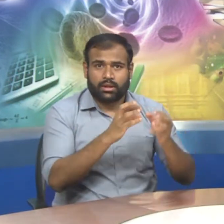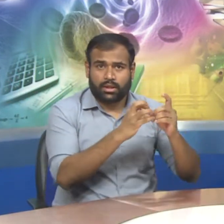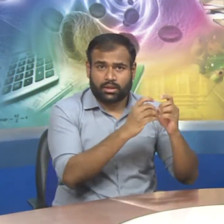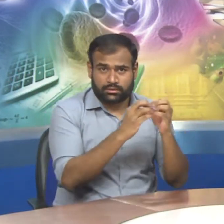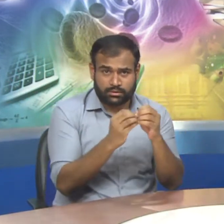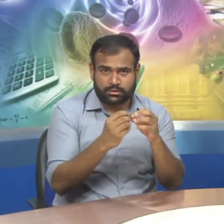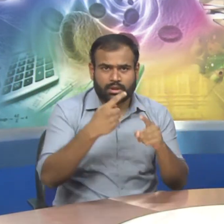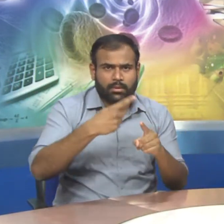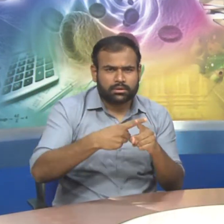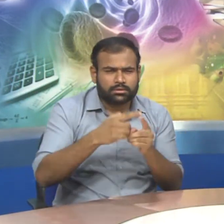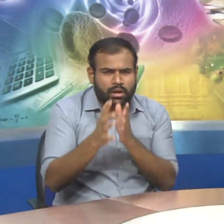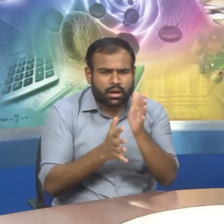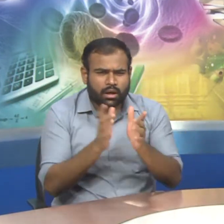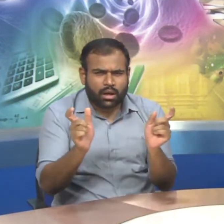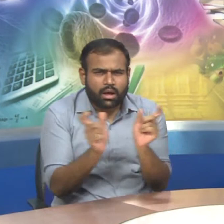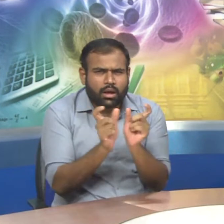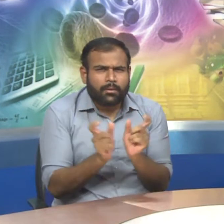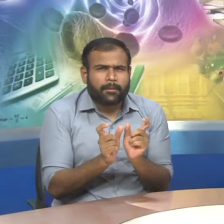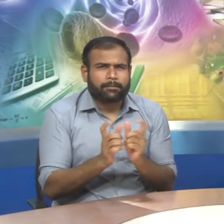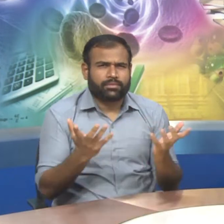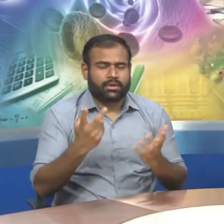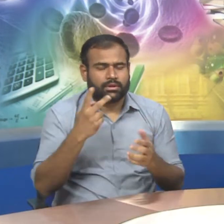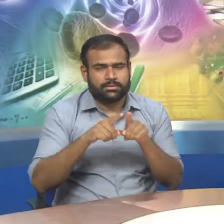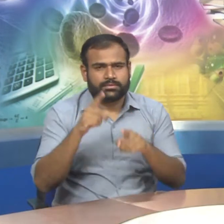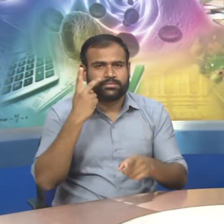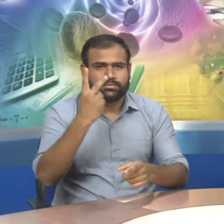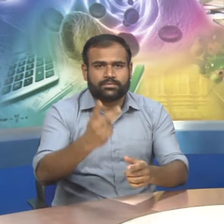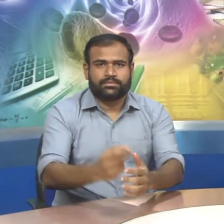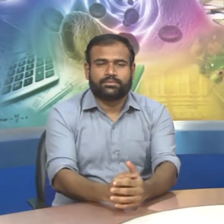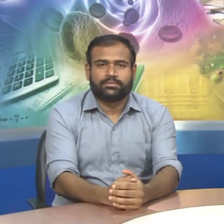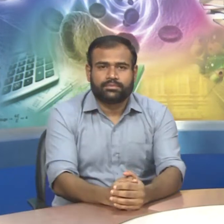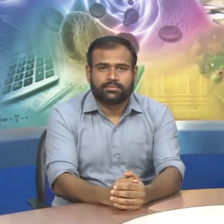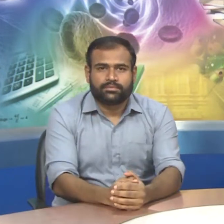Now this is another type, finger spelled letter plus another sign.